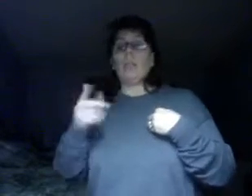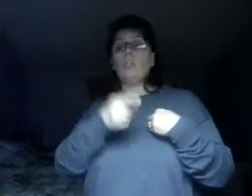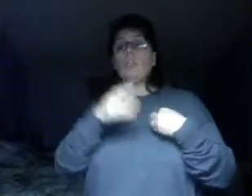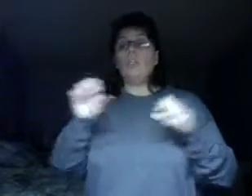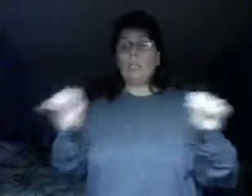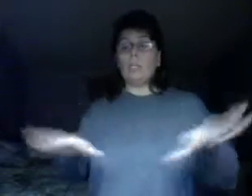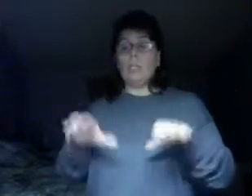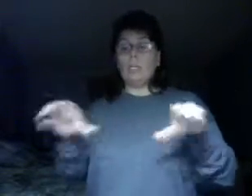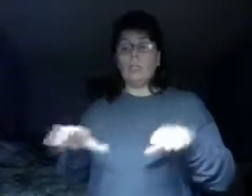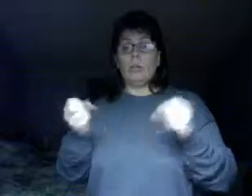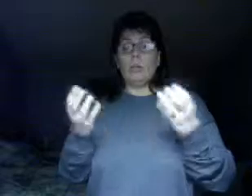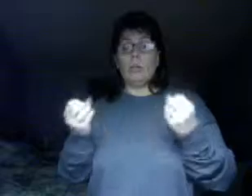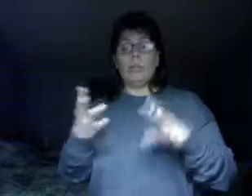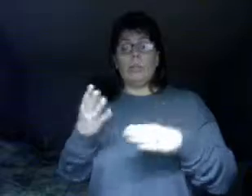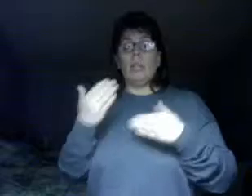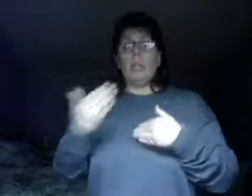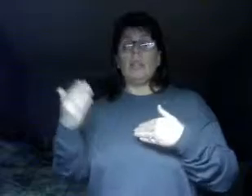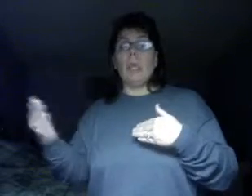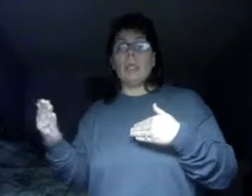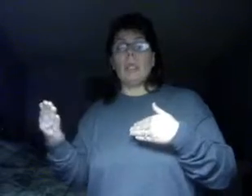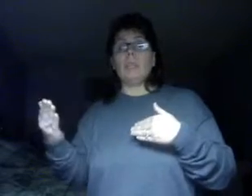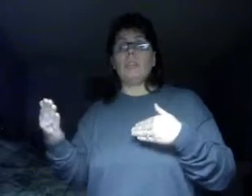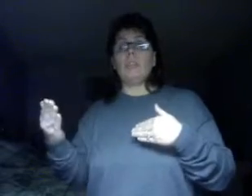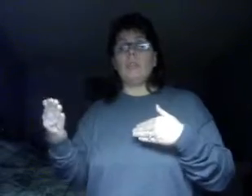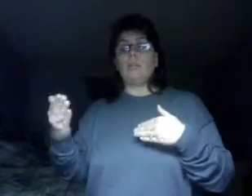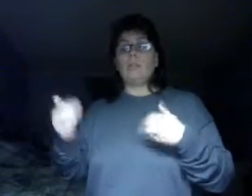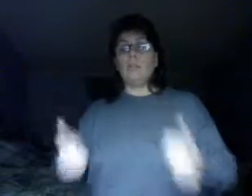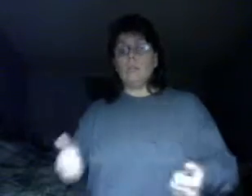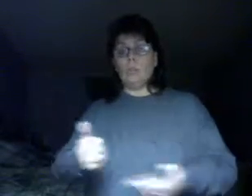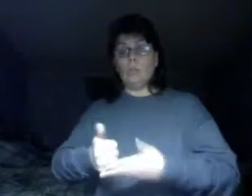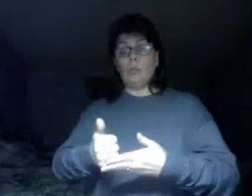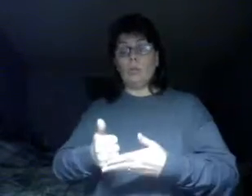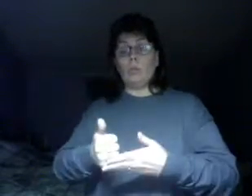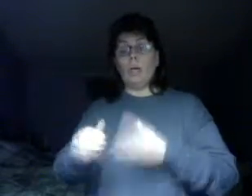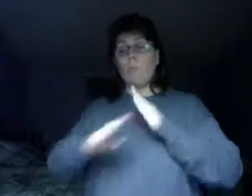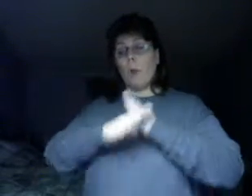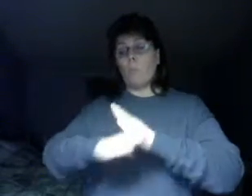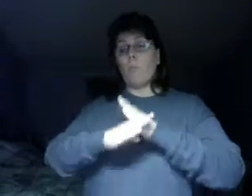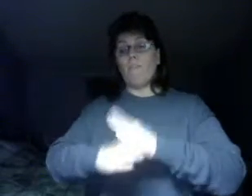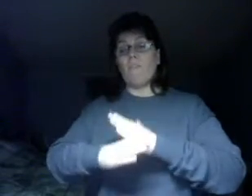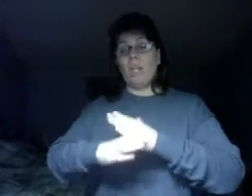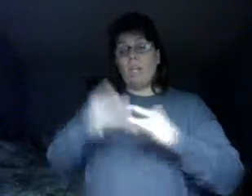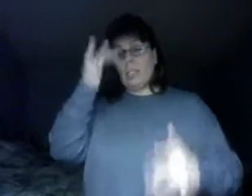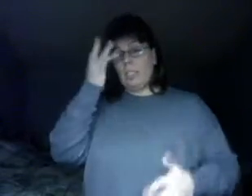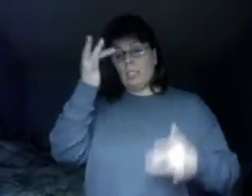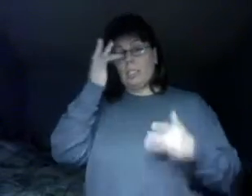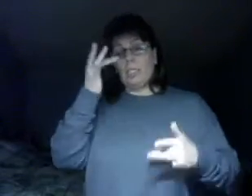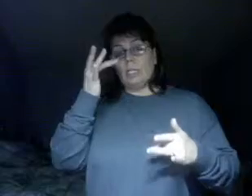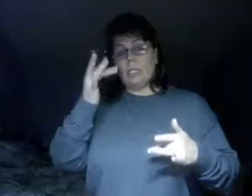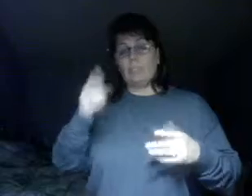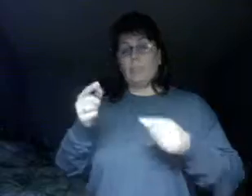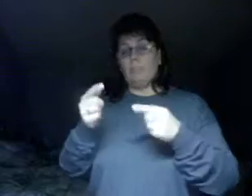of exercise, developing a good mental attitude, reducing stress, stopping smoking cigarettes, stopping